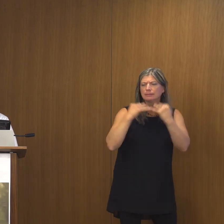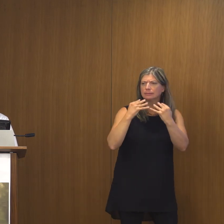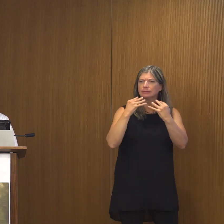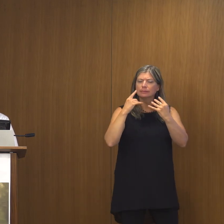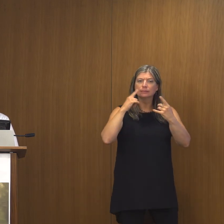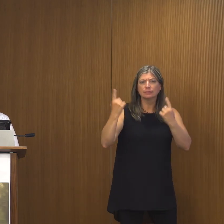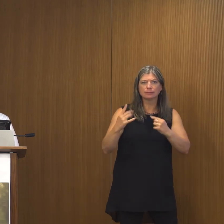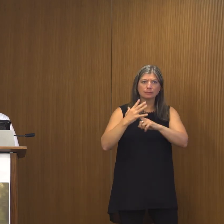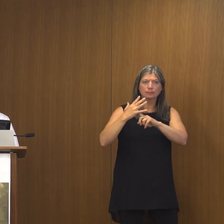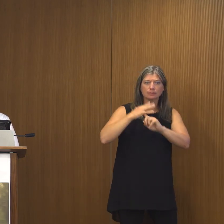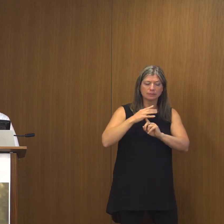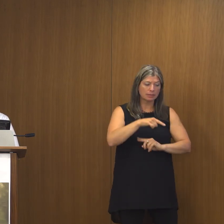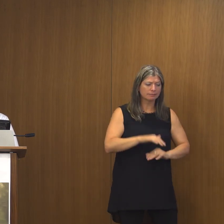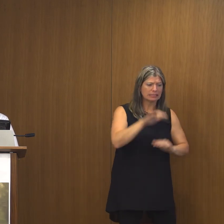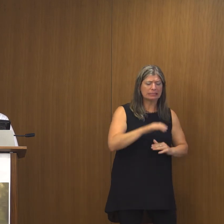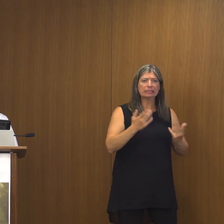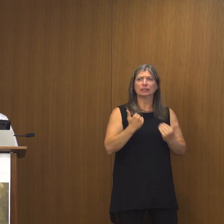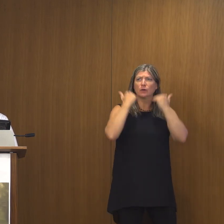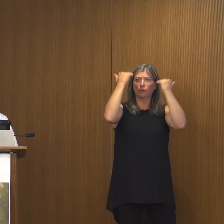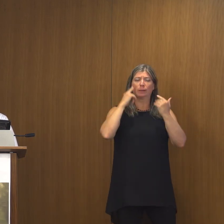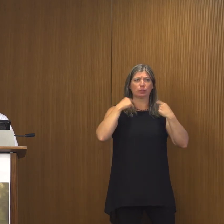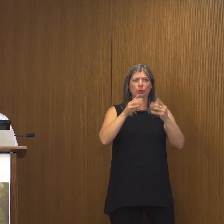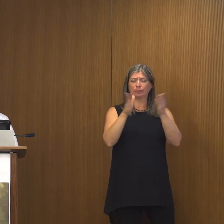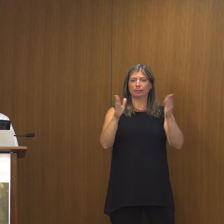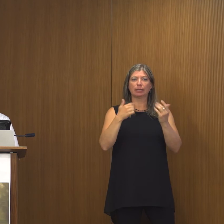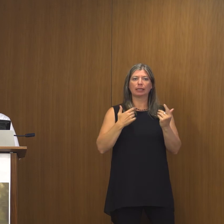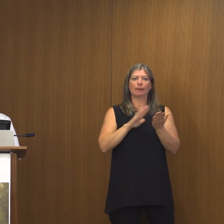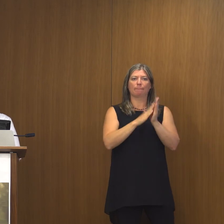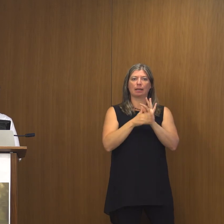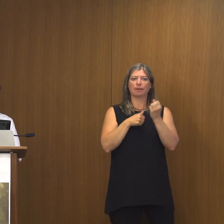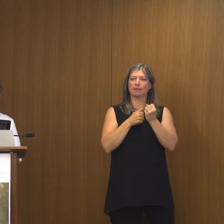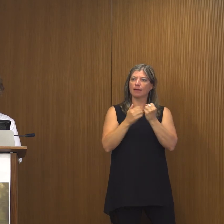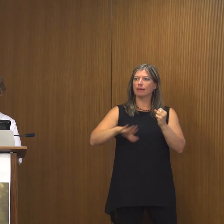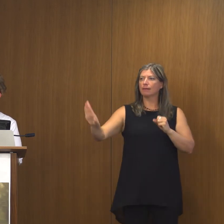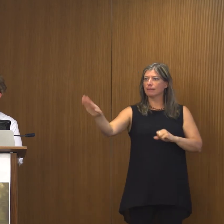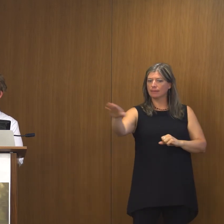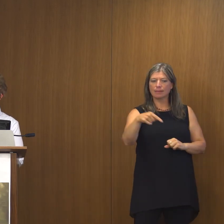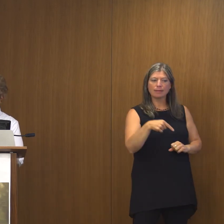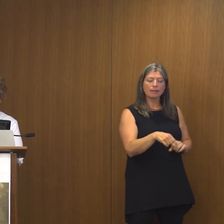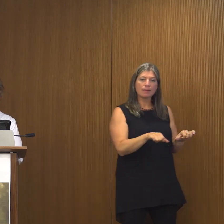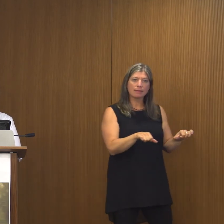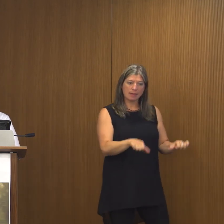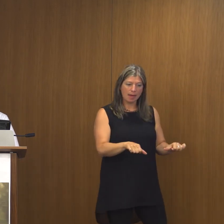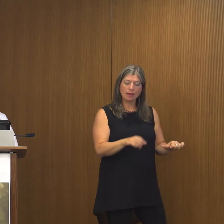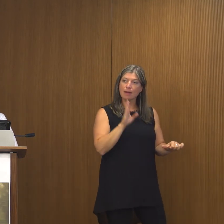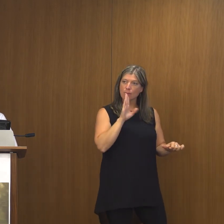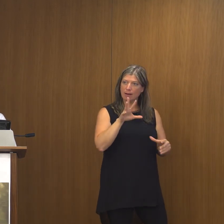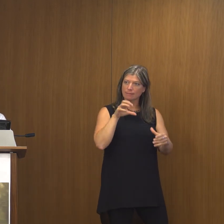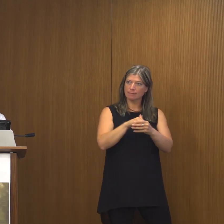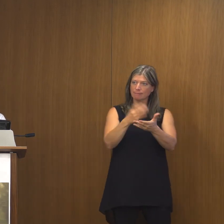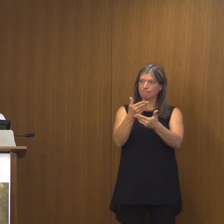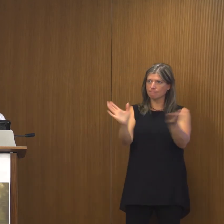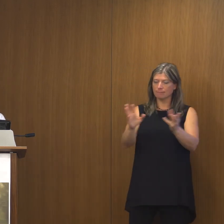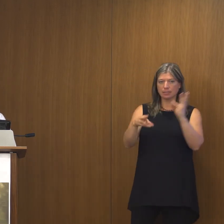overwhelmed in public. I became an advocate by circumstance, reminding those around us that Liam can and will be fully included in